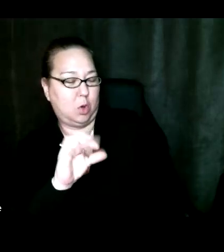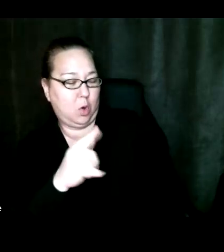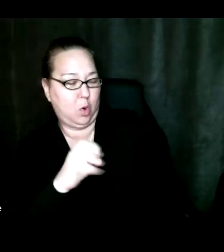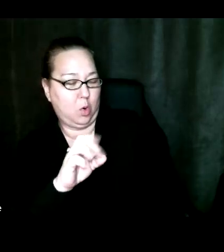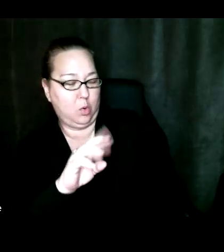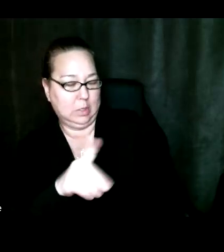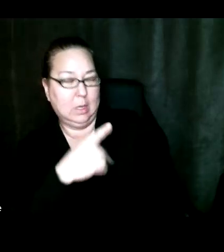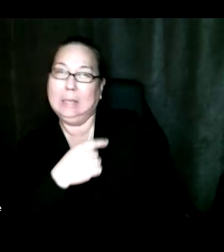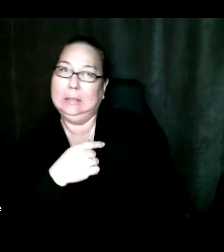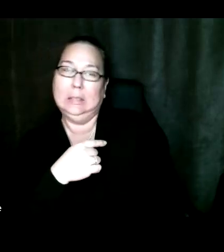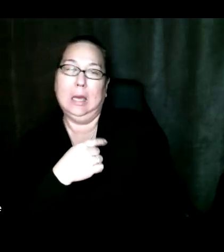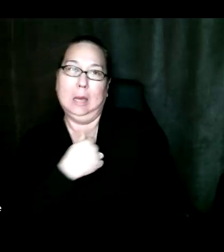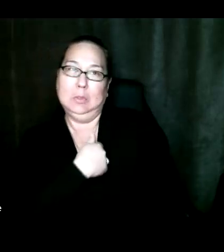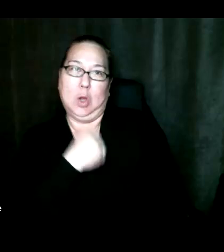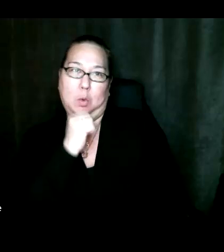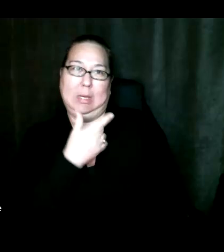Thank you.